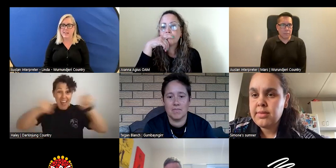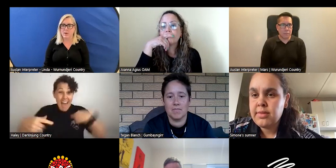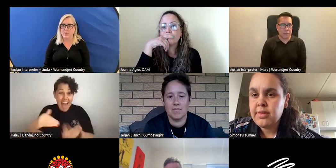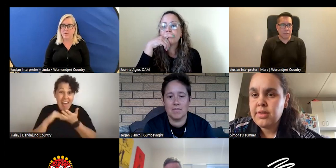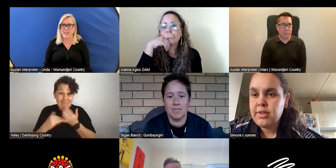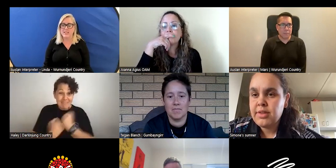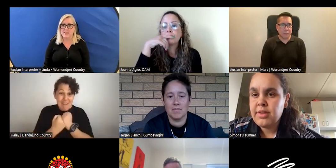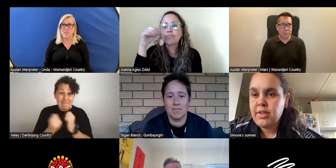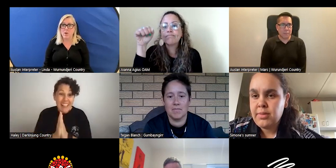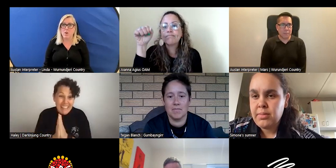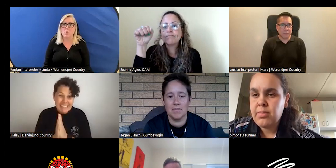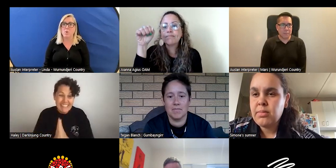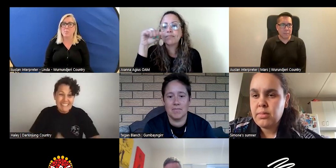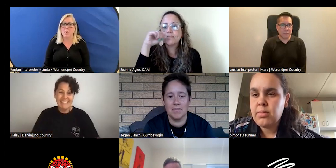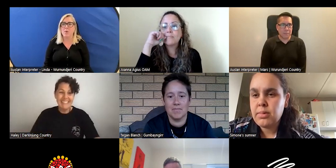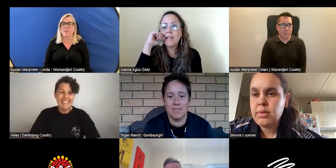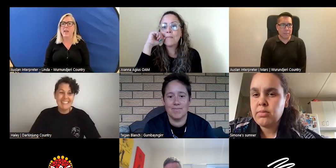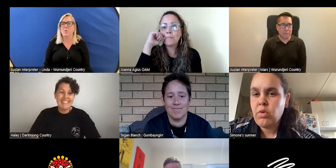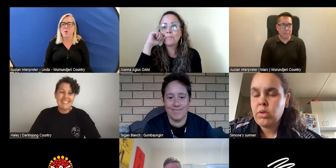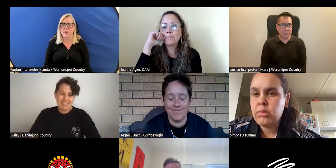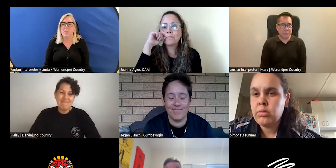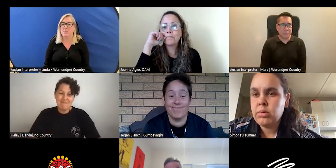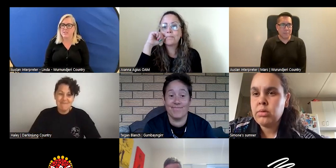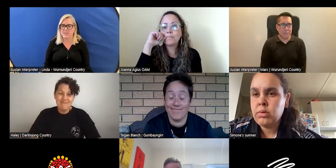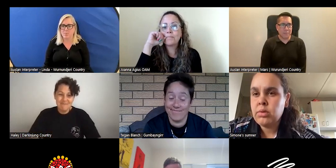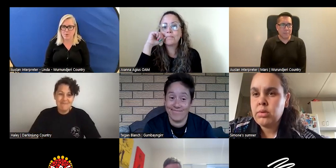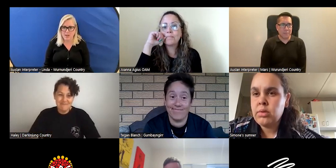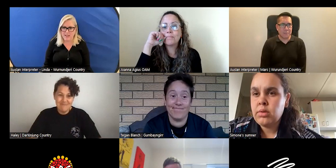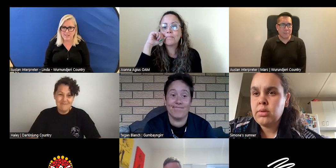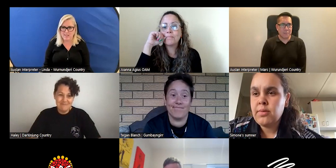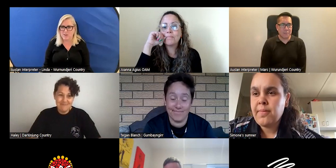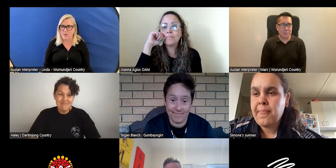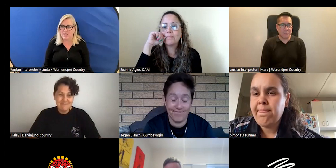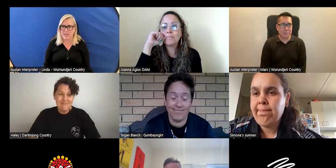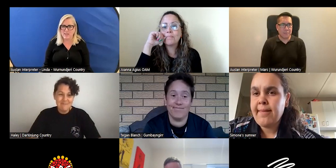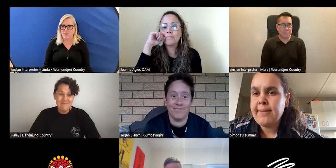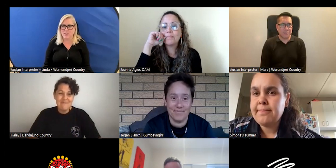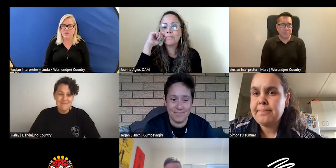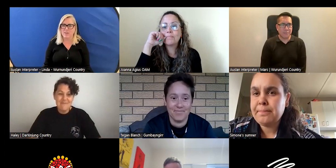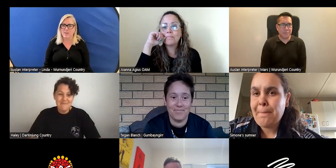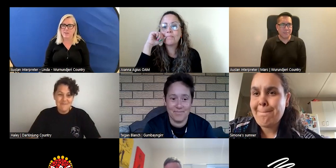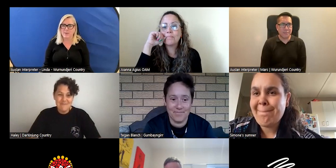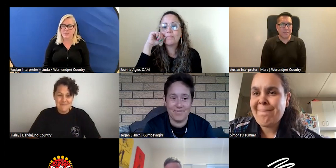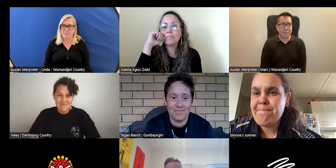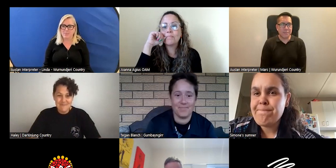why the voice is so important. And I want people to support us, you know, with the yes